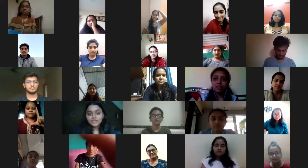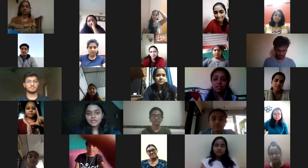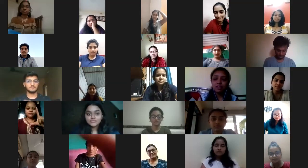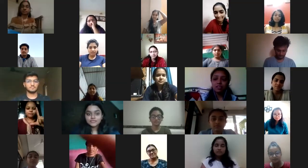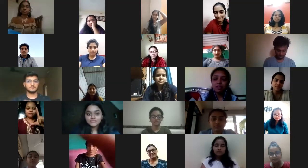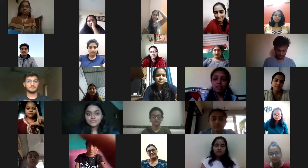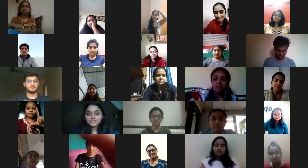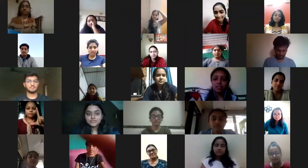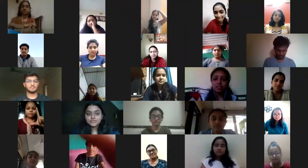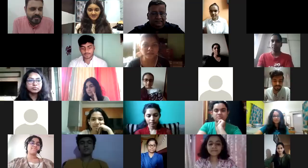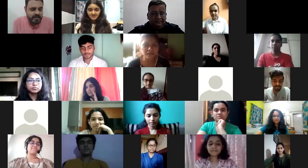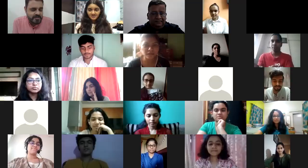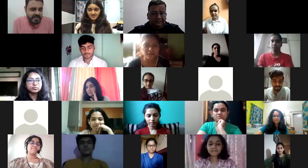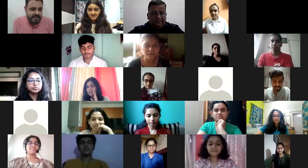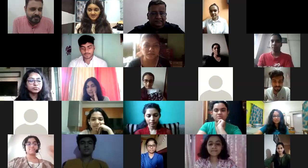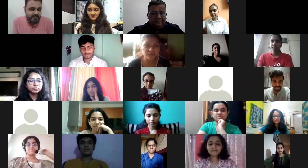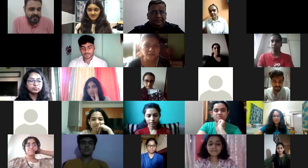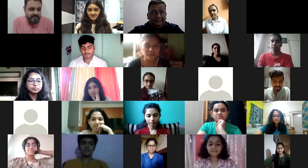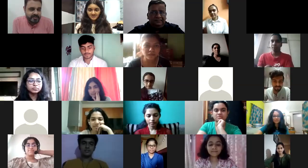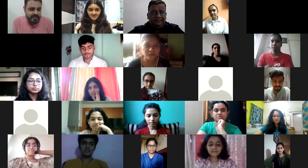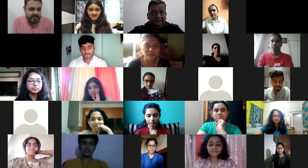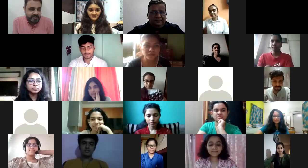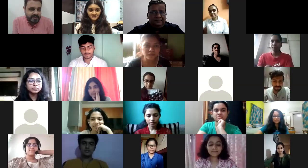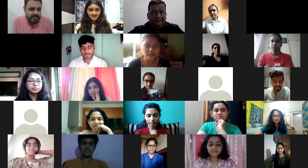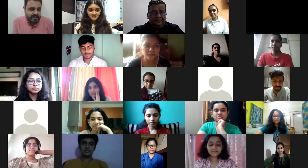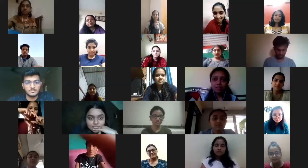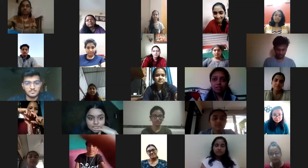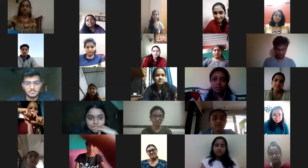Okay, can you repeat Komal because we lost track in between? Yes.